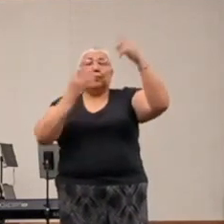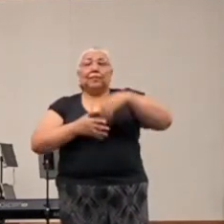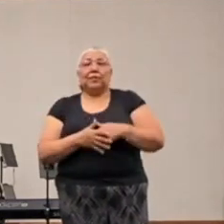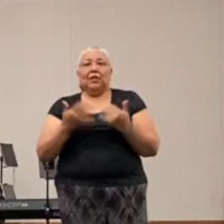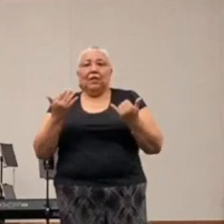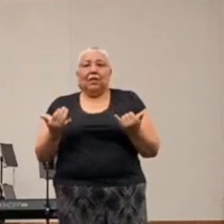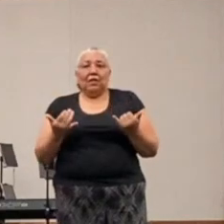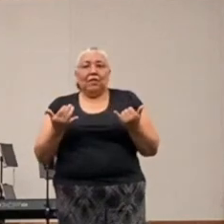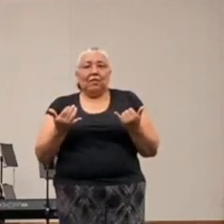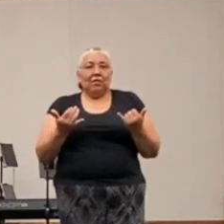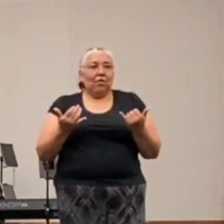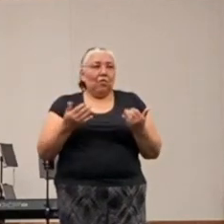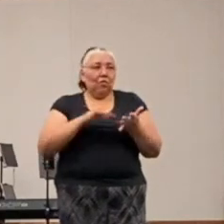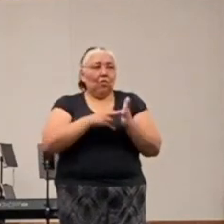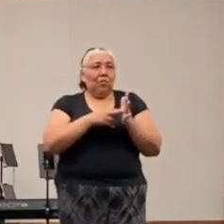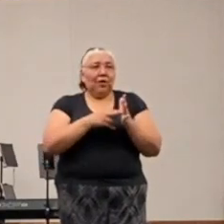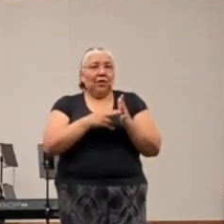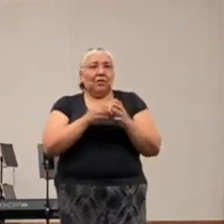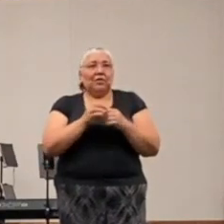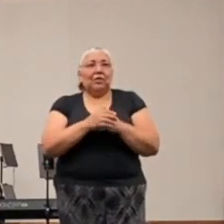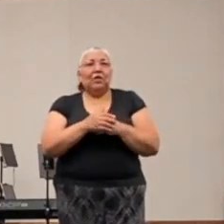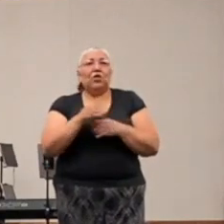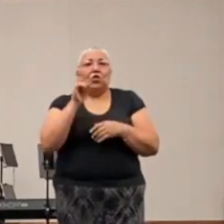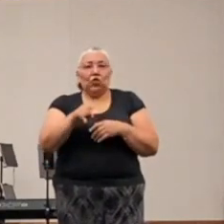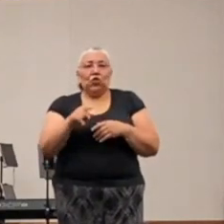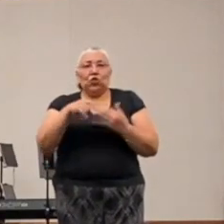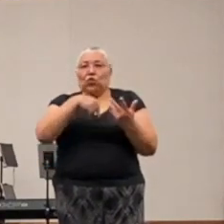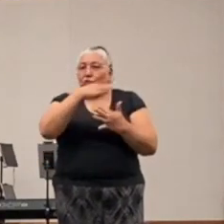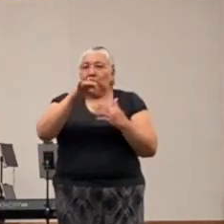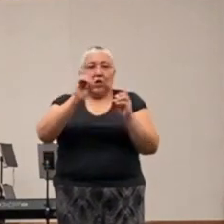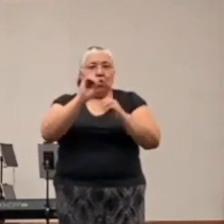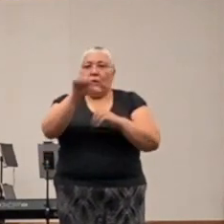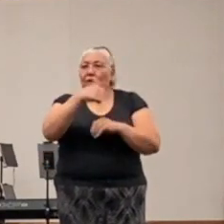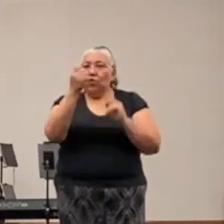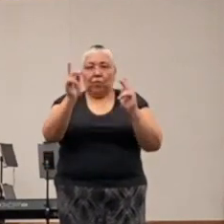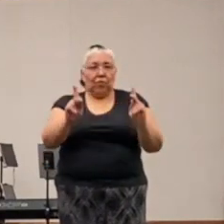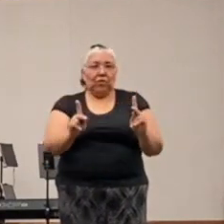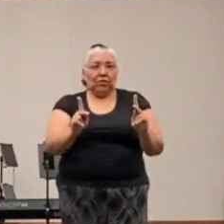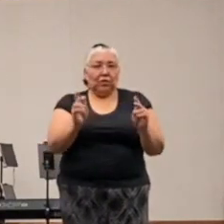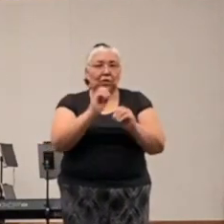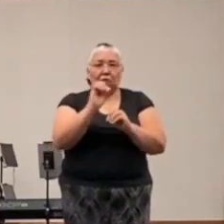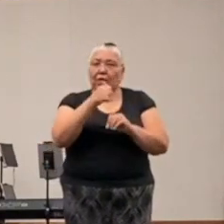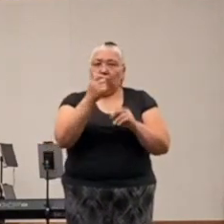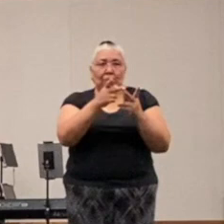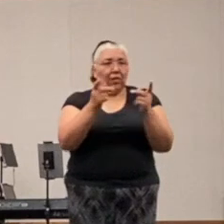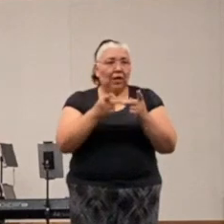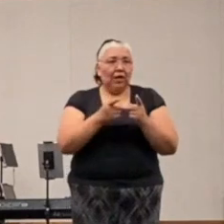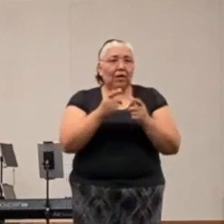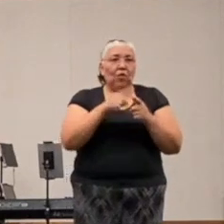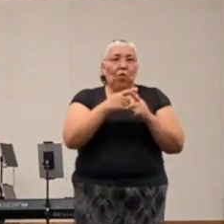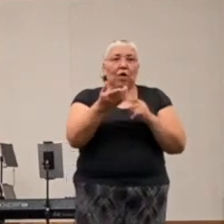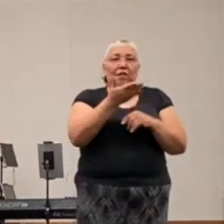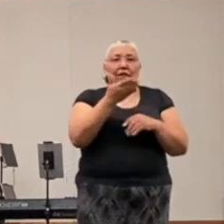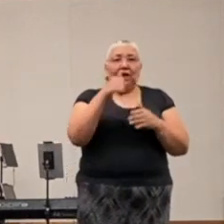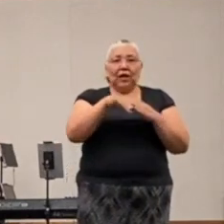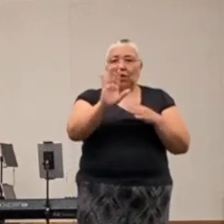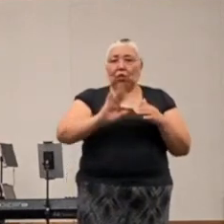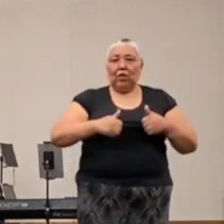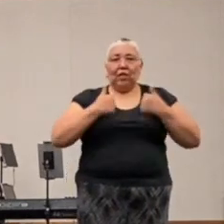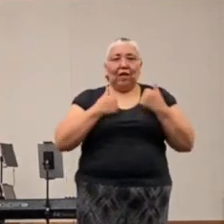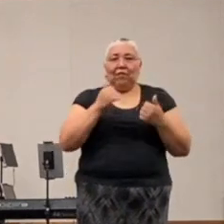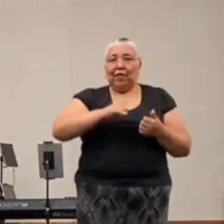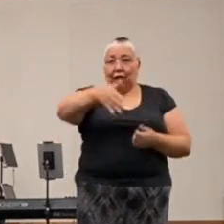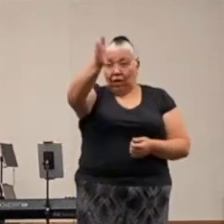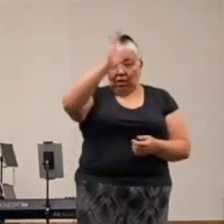rule means this. This rule means that you are to treat no other person, no other place, or thing in your life like